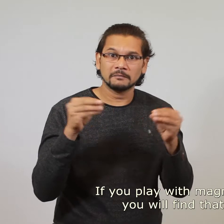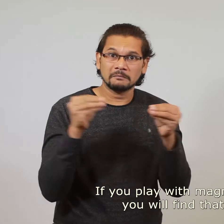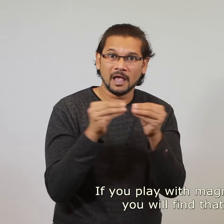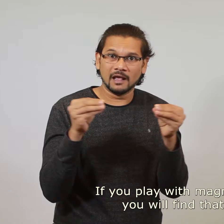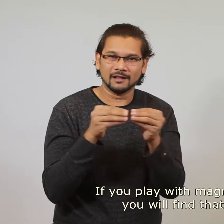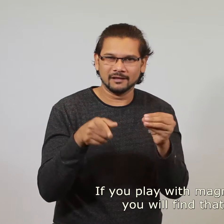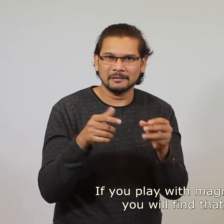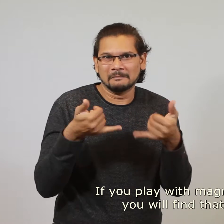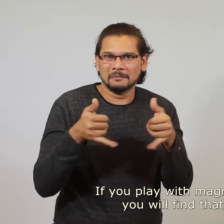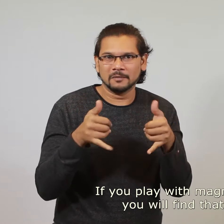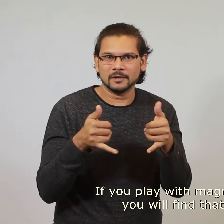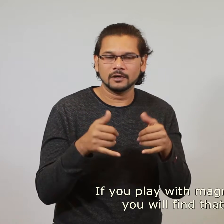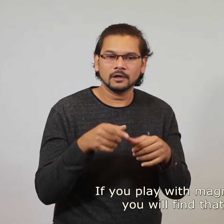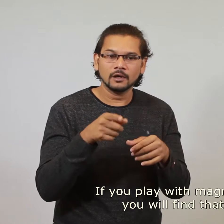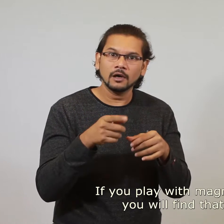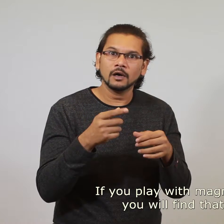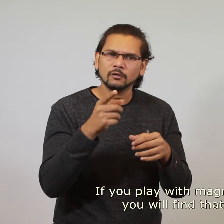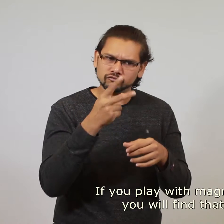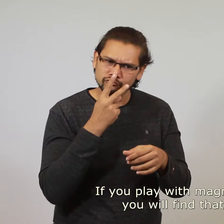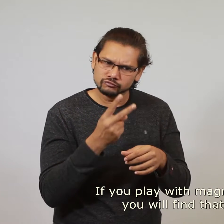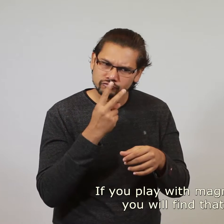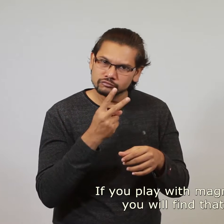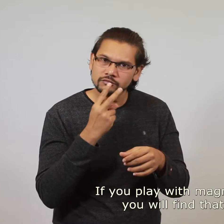If you play with magnets, you will find that